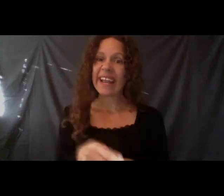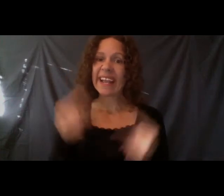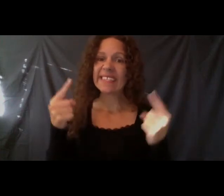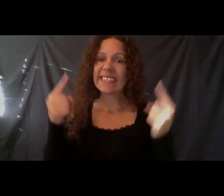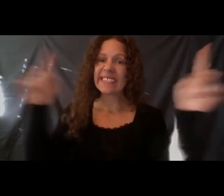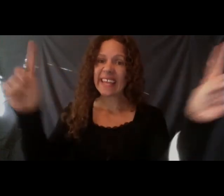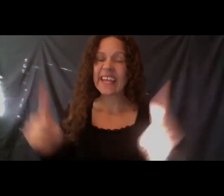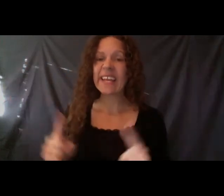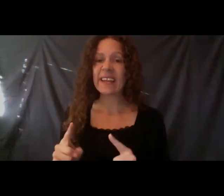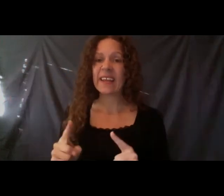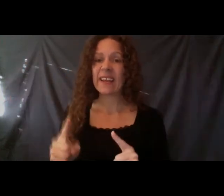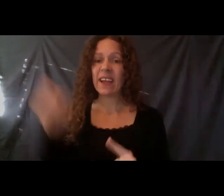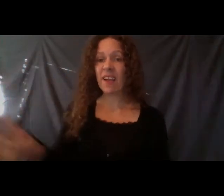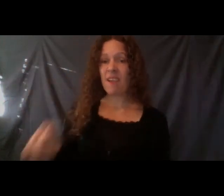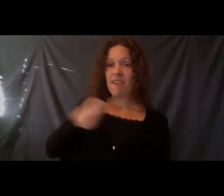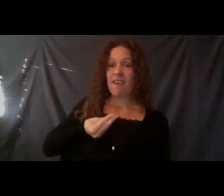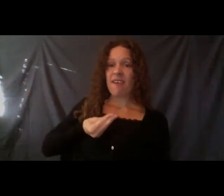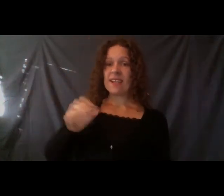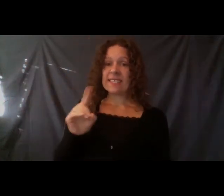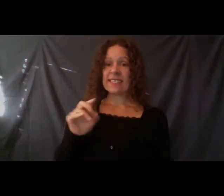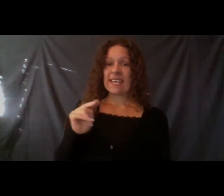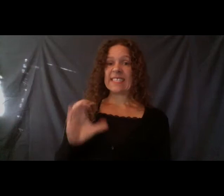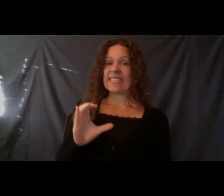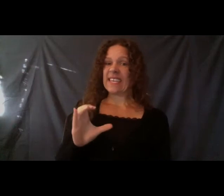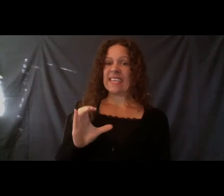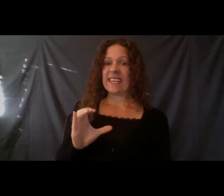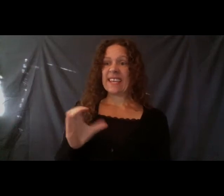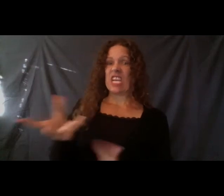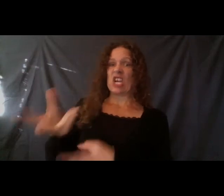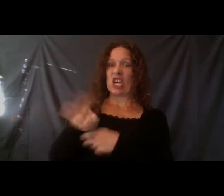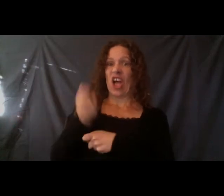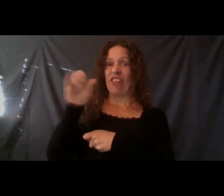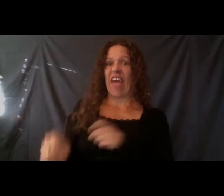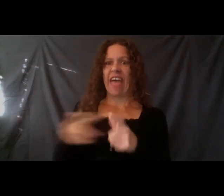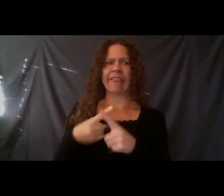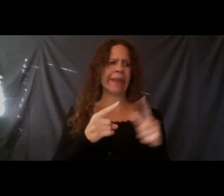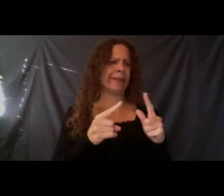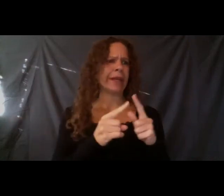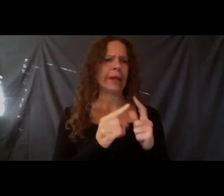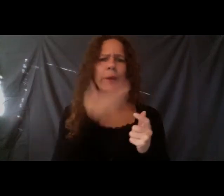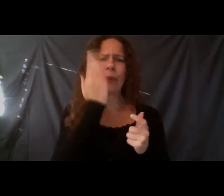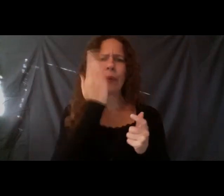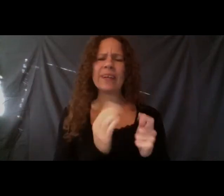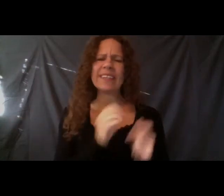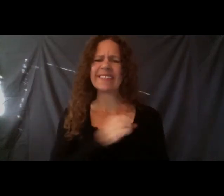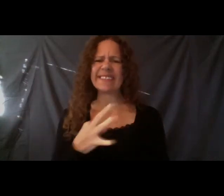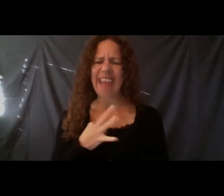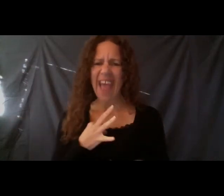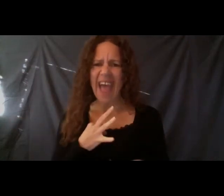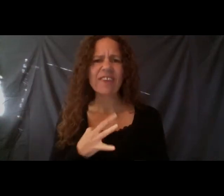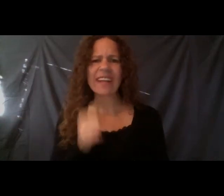a DNC that had very little staff. You remember Donna Brazile had taken over for a while and she did a great job,